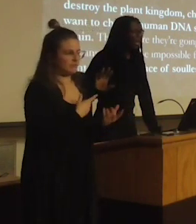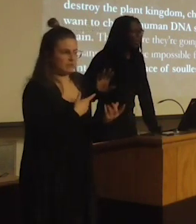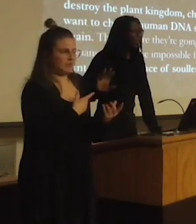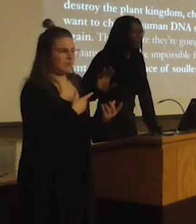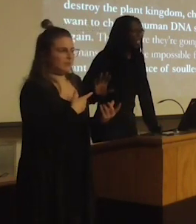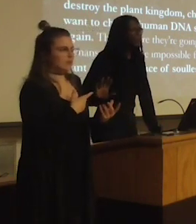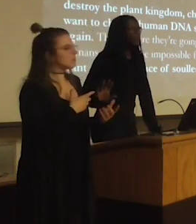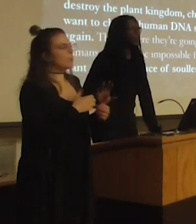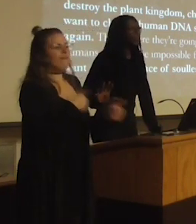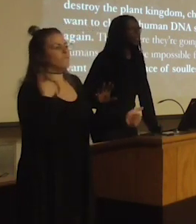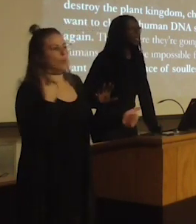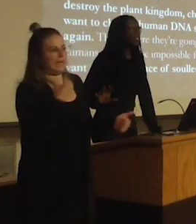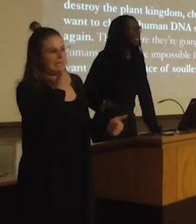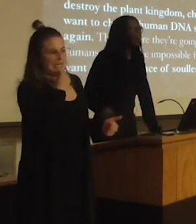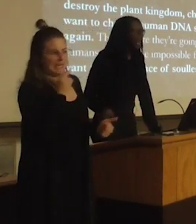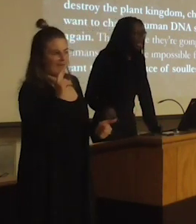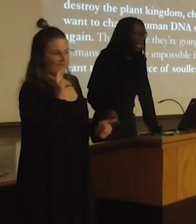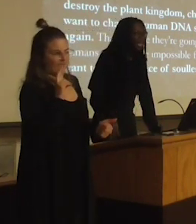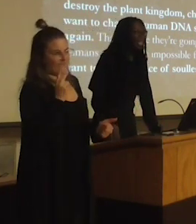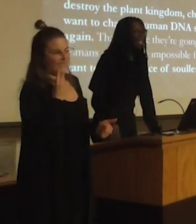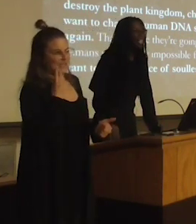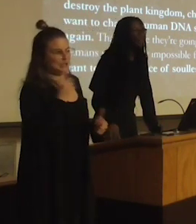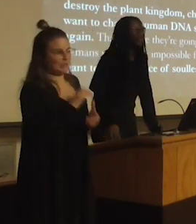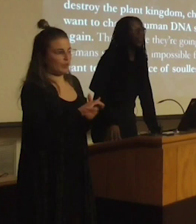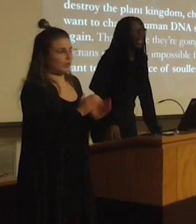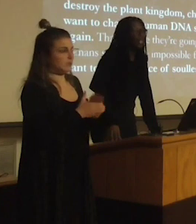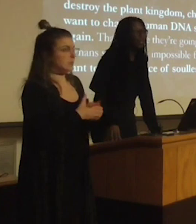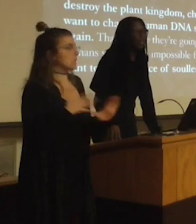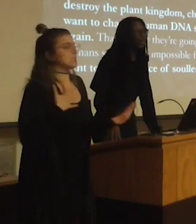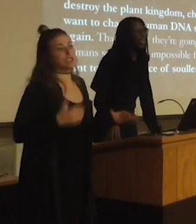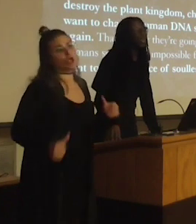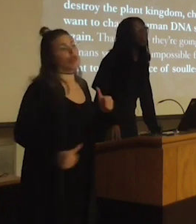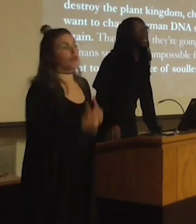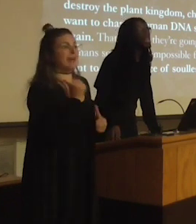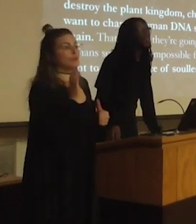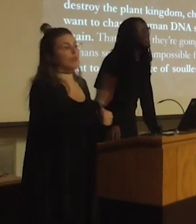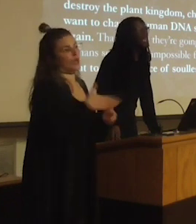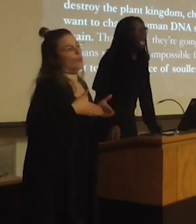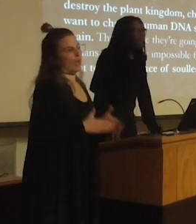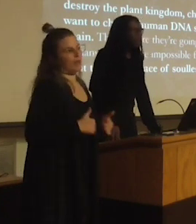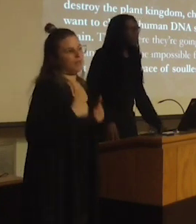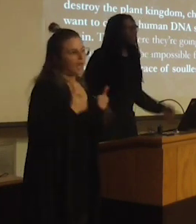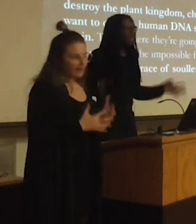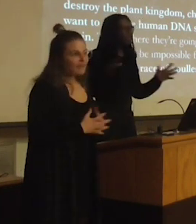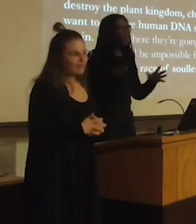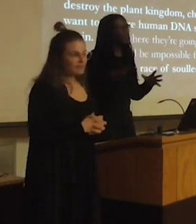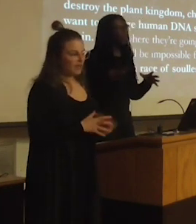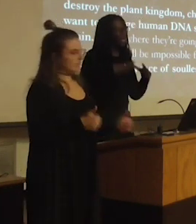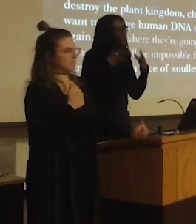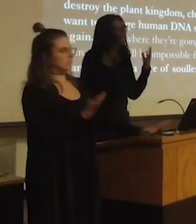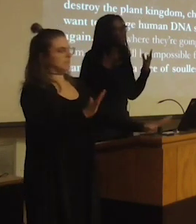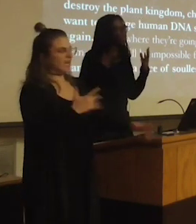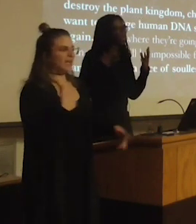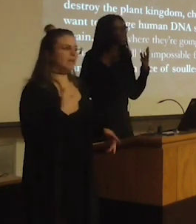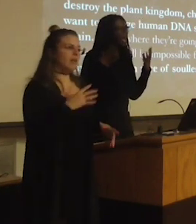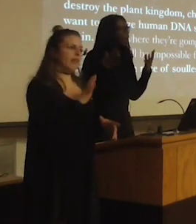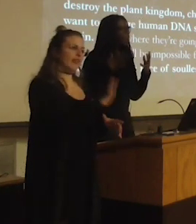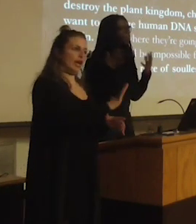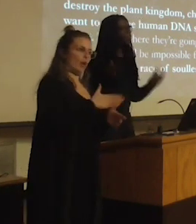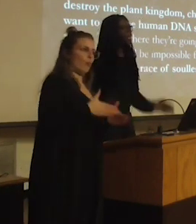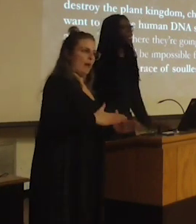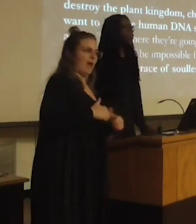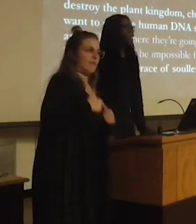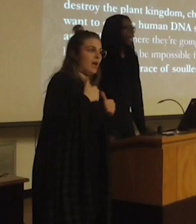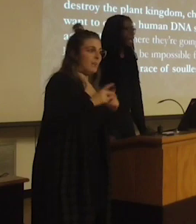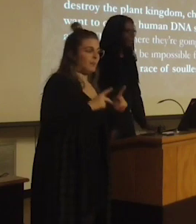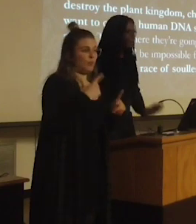move away from veggie burgers because they are an existential threat to their way of life. And when we're talking about their way of life, yeah,